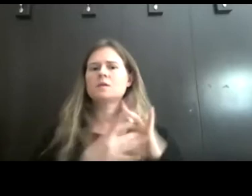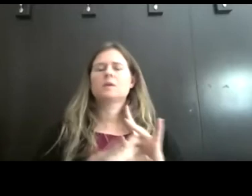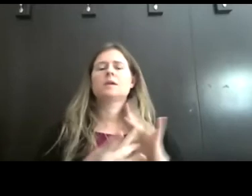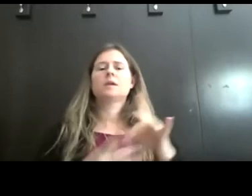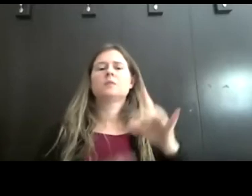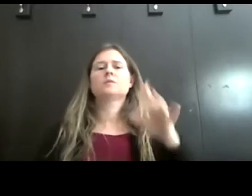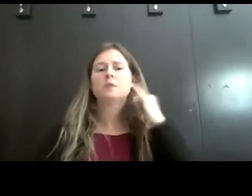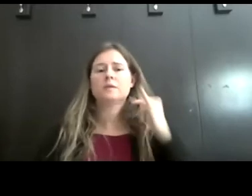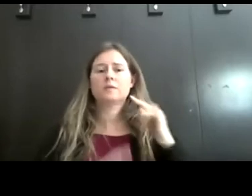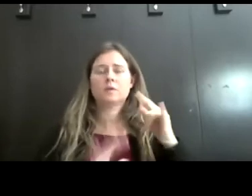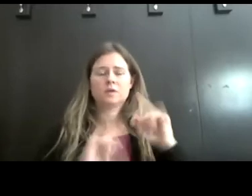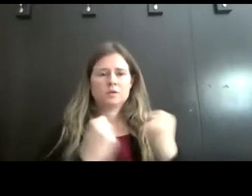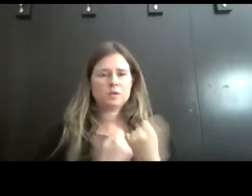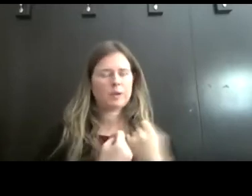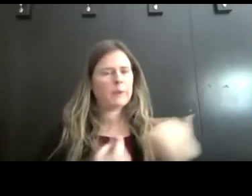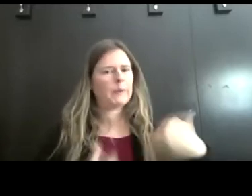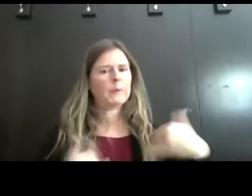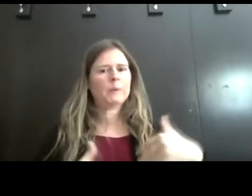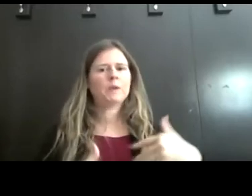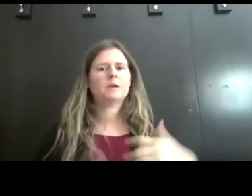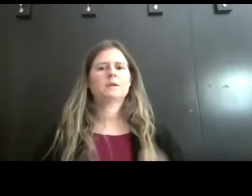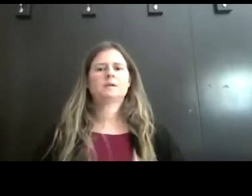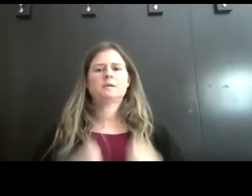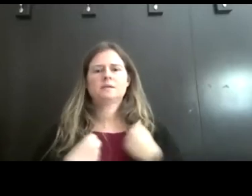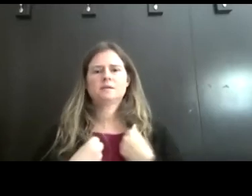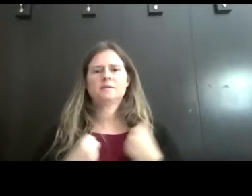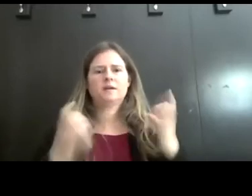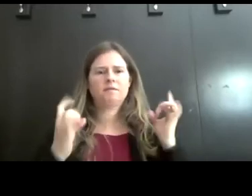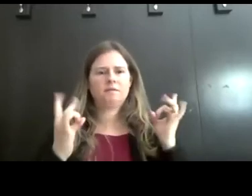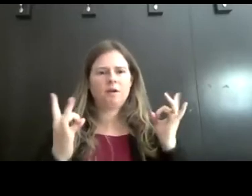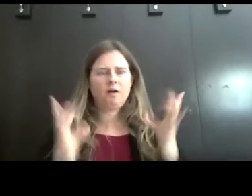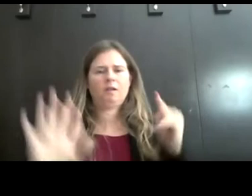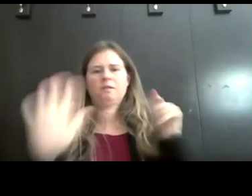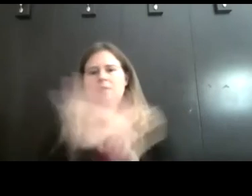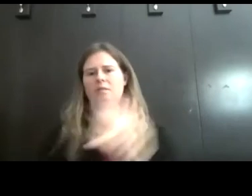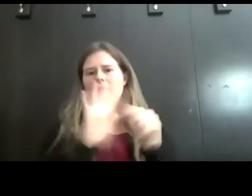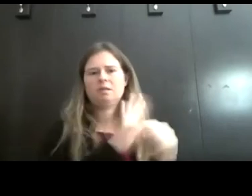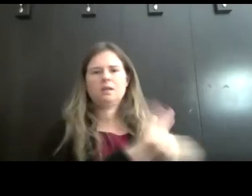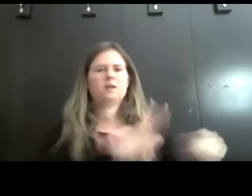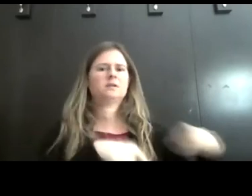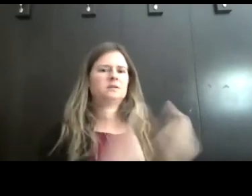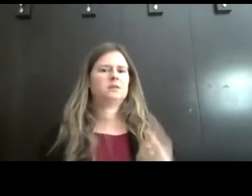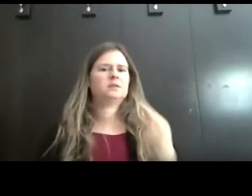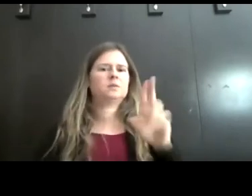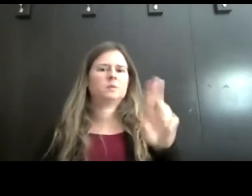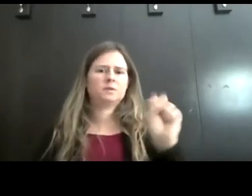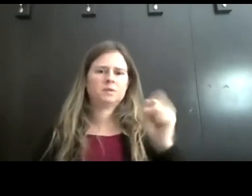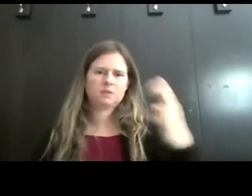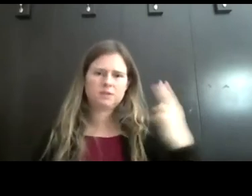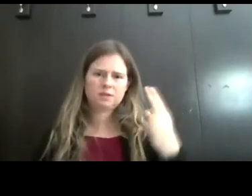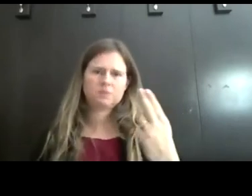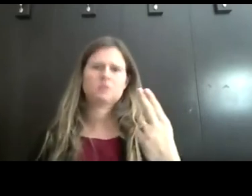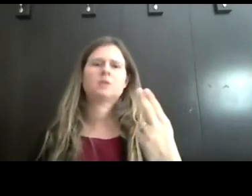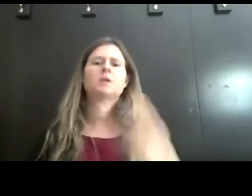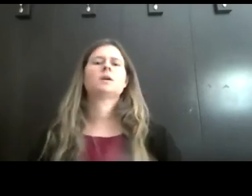my family, survived one of the worst genocides in U.S. history. Many people don't know that there